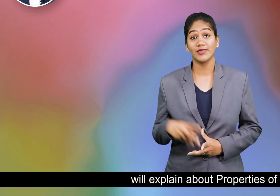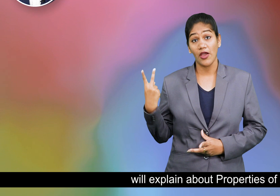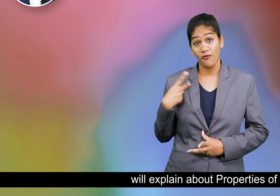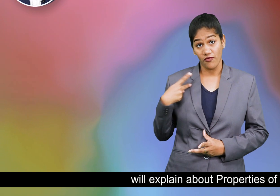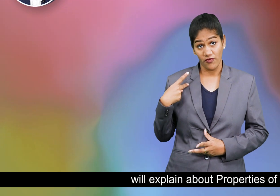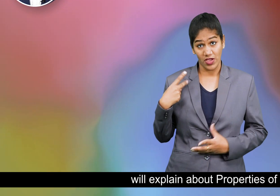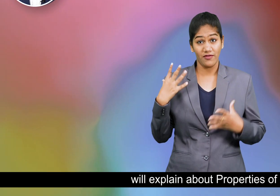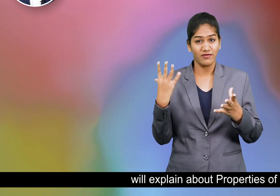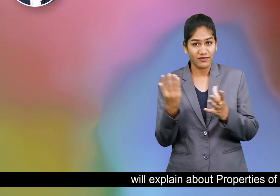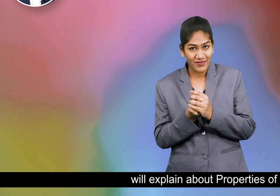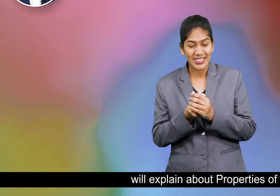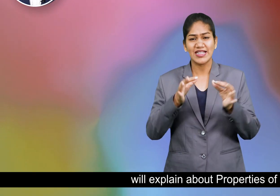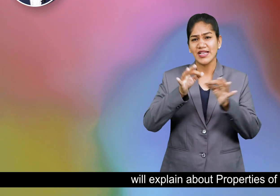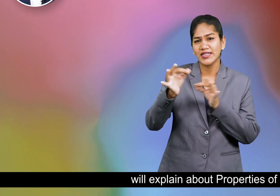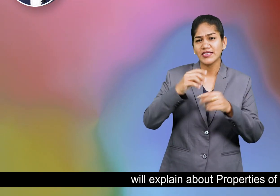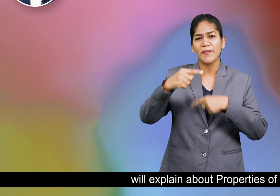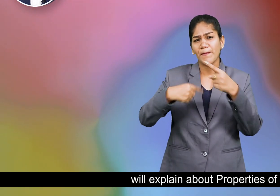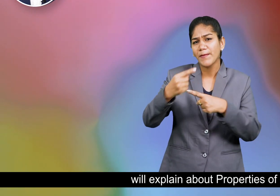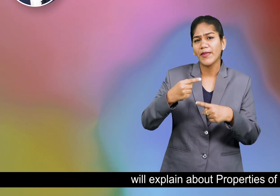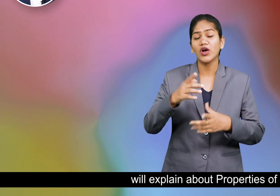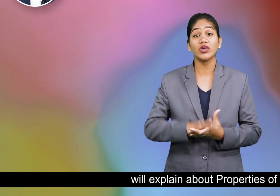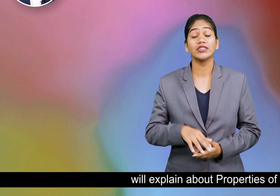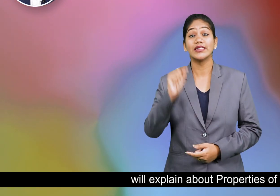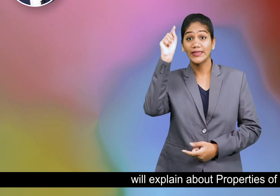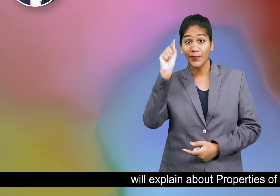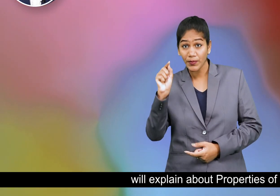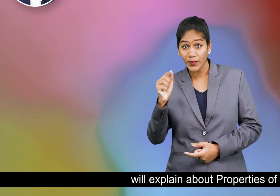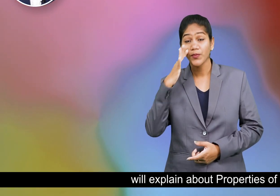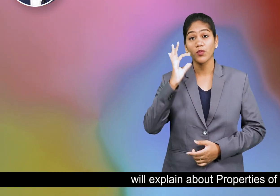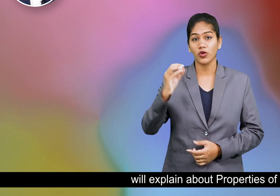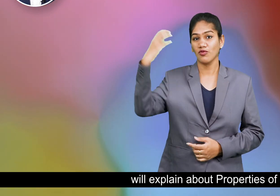We will explain about properties of light